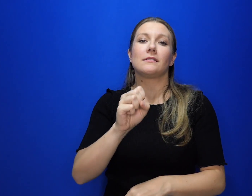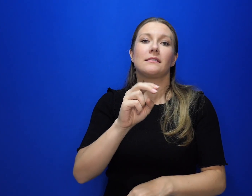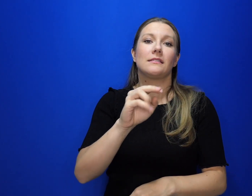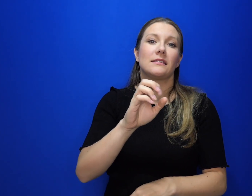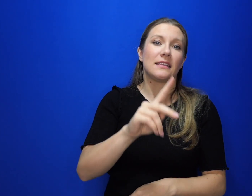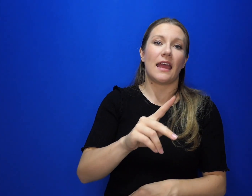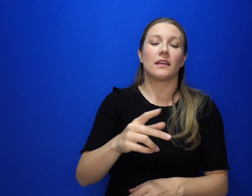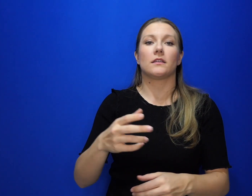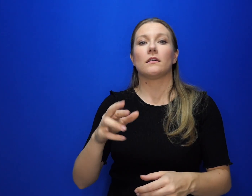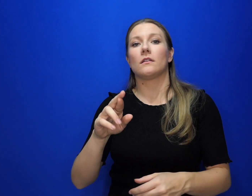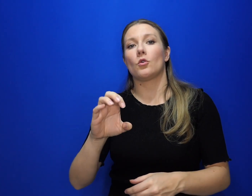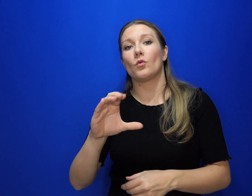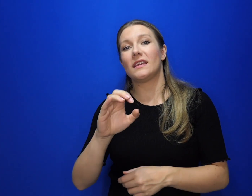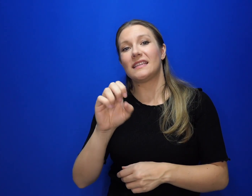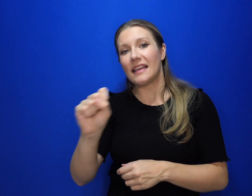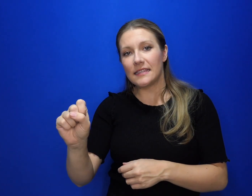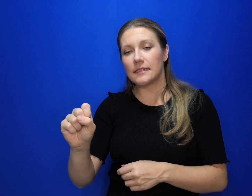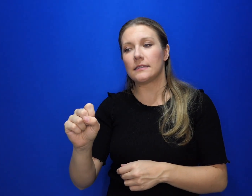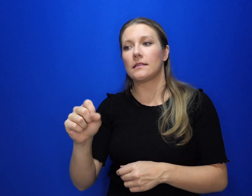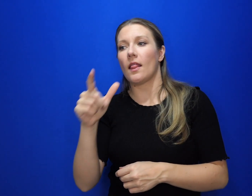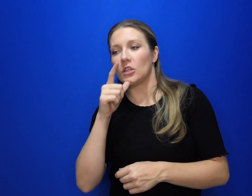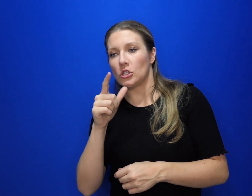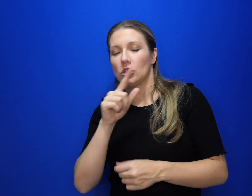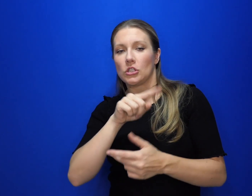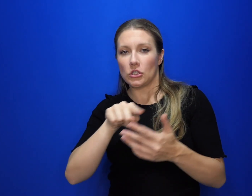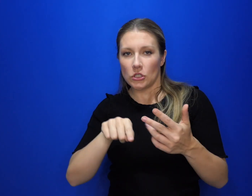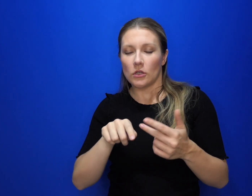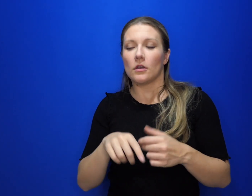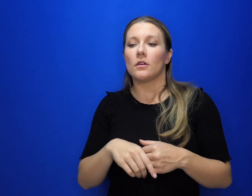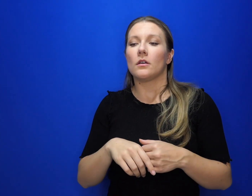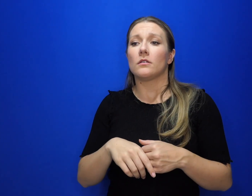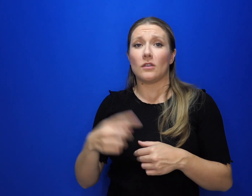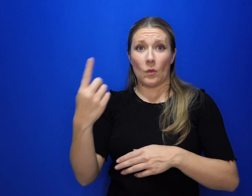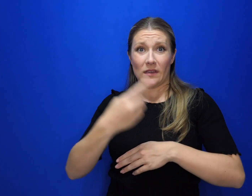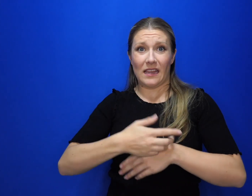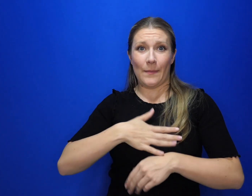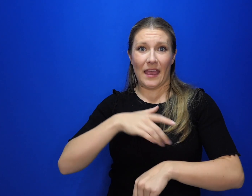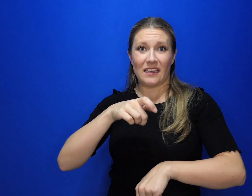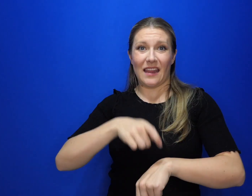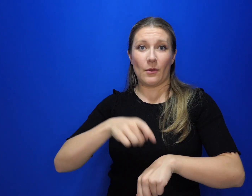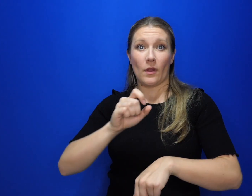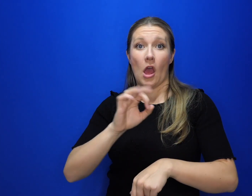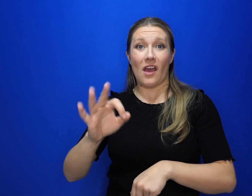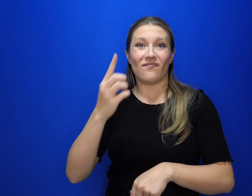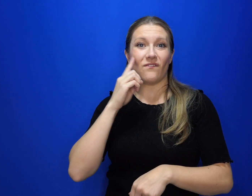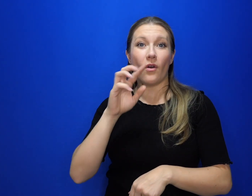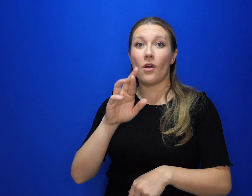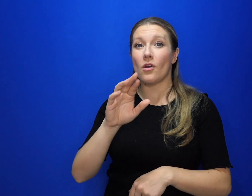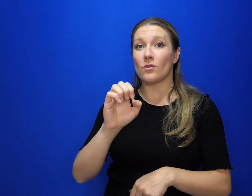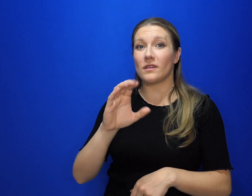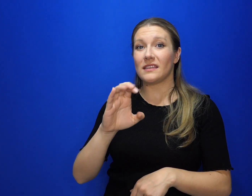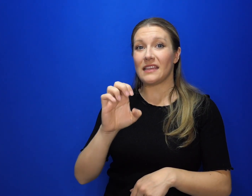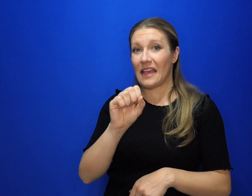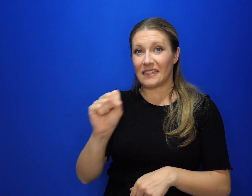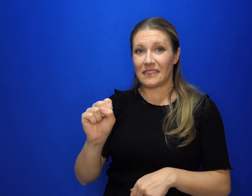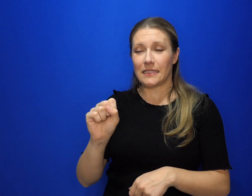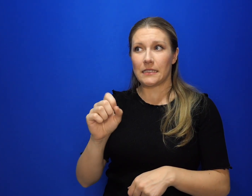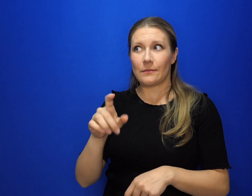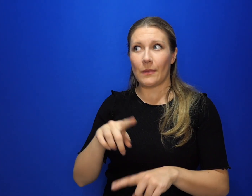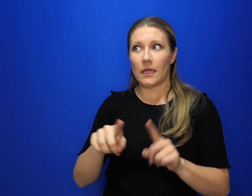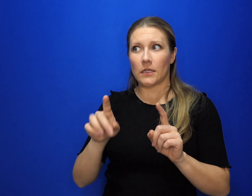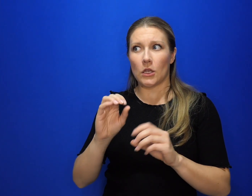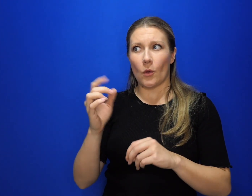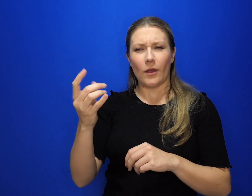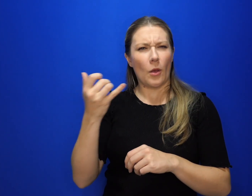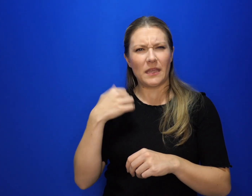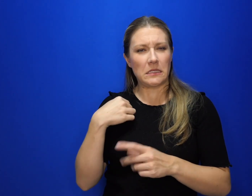lunch, where she'd get tested. And one day, my timer went off for recess,